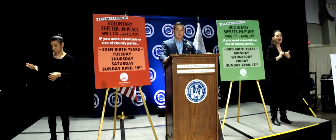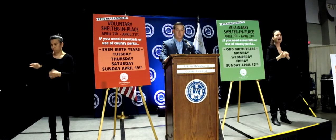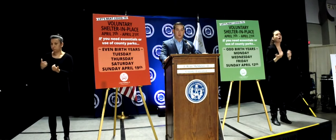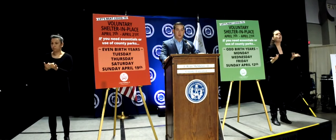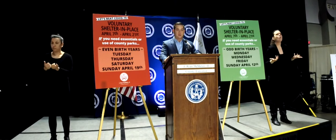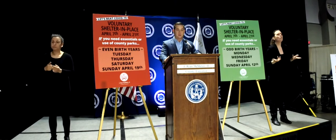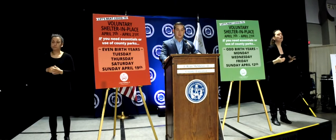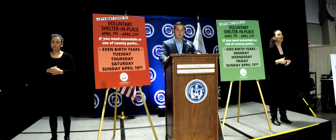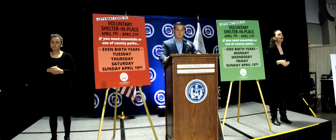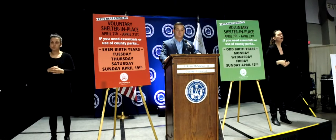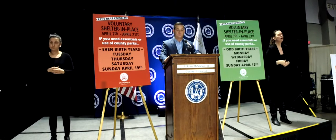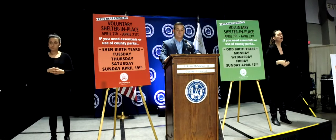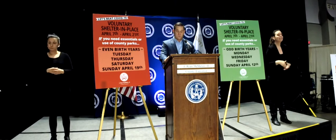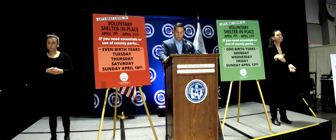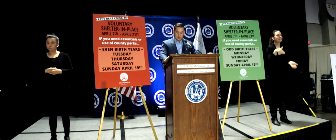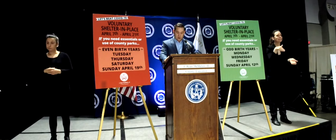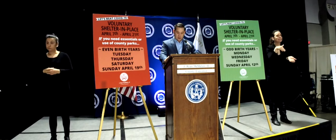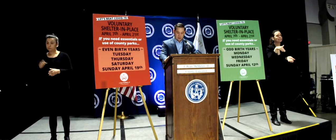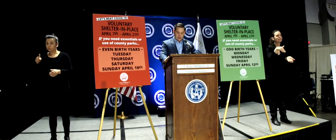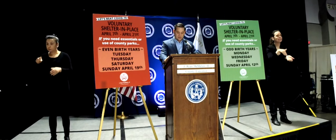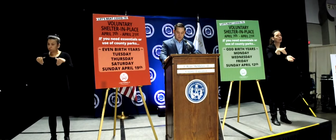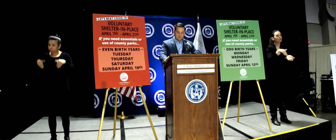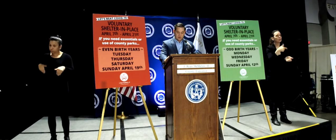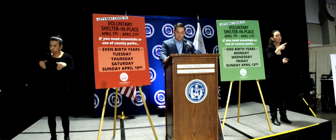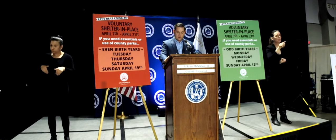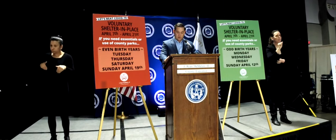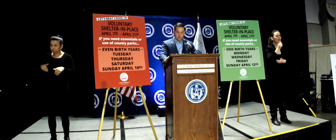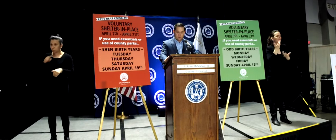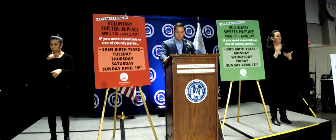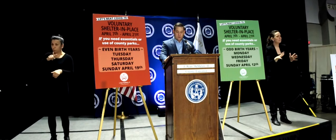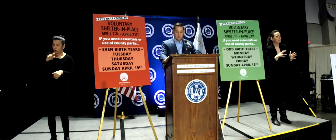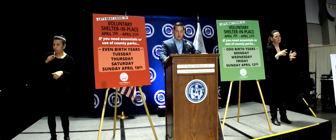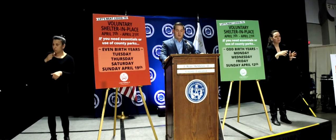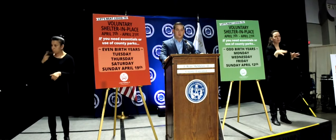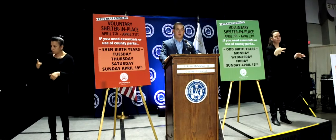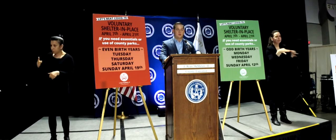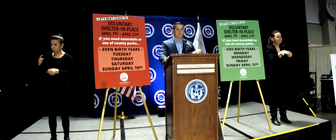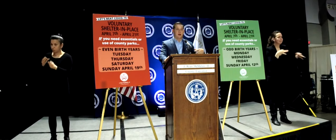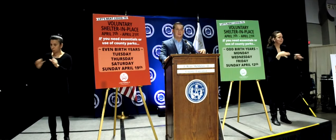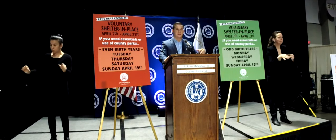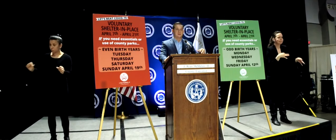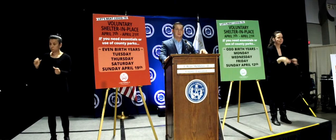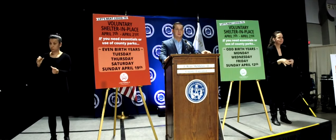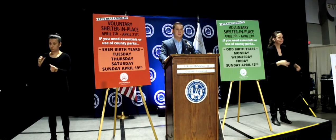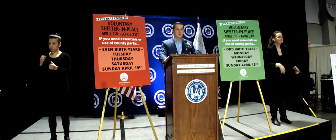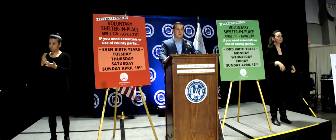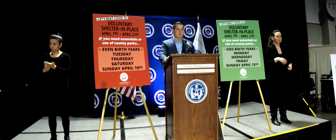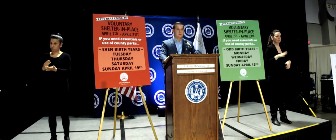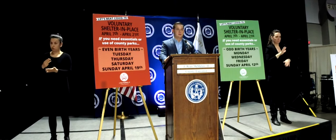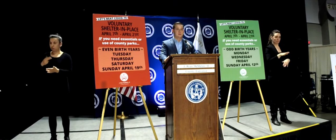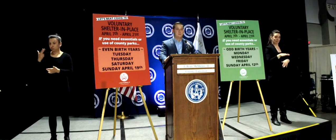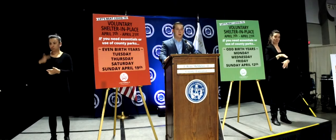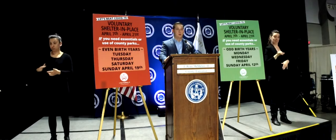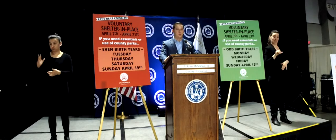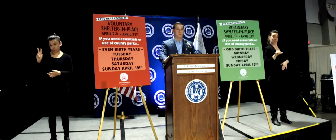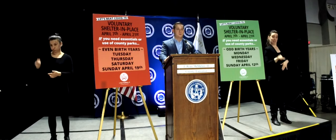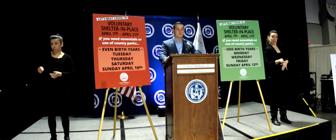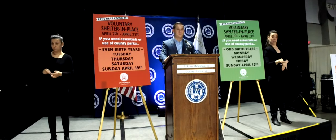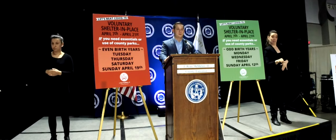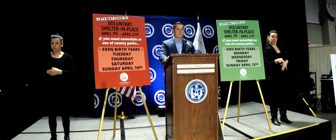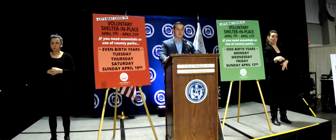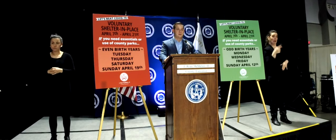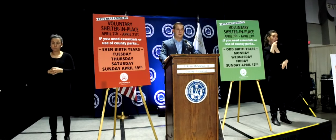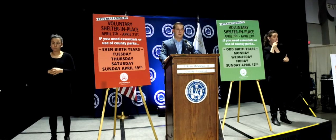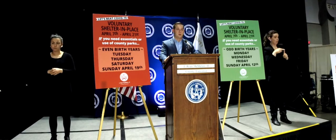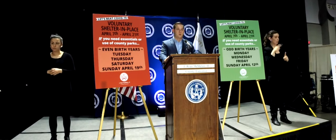in mandatory isolation, and that's very important. Also, during this process, let's keep our cool. It's